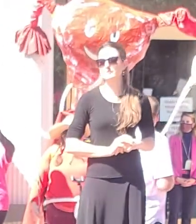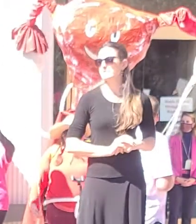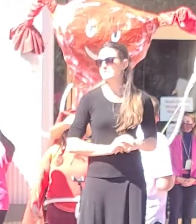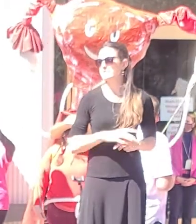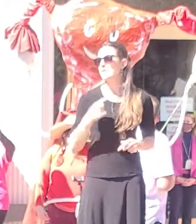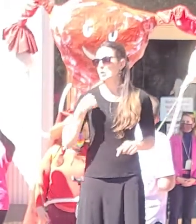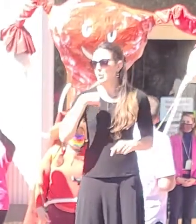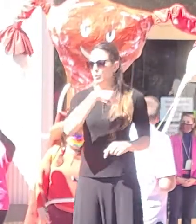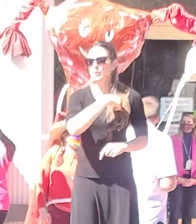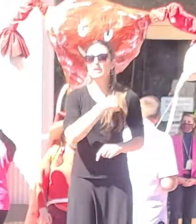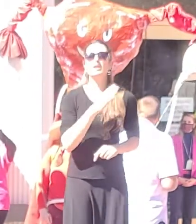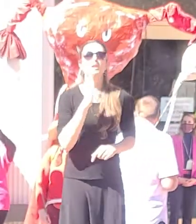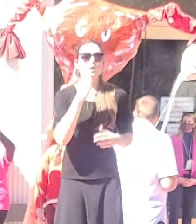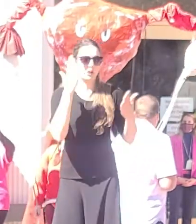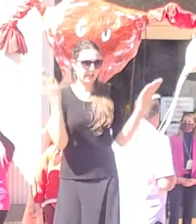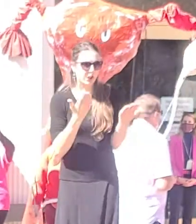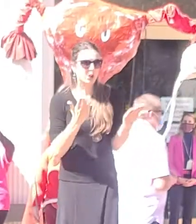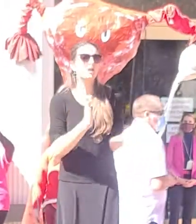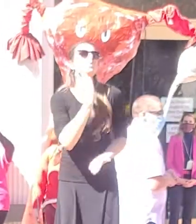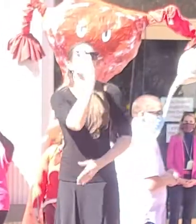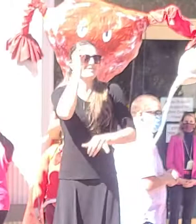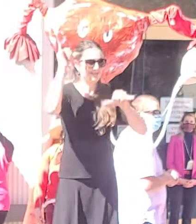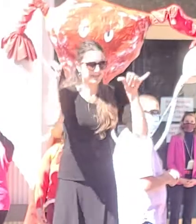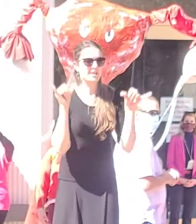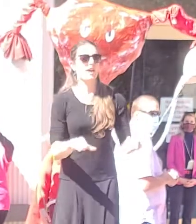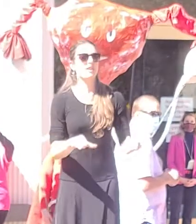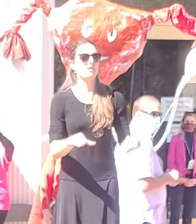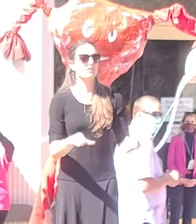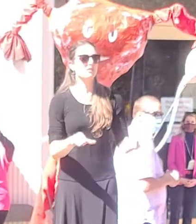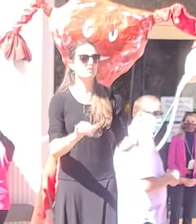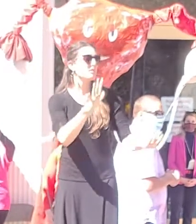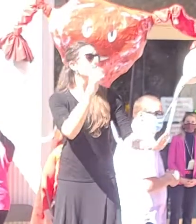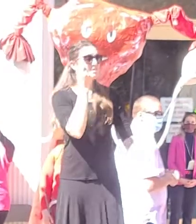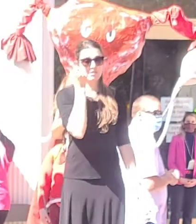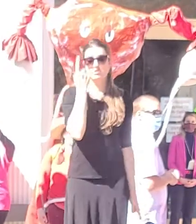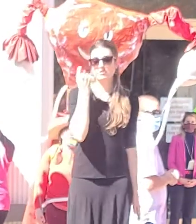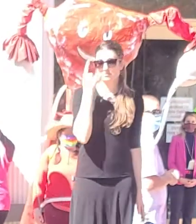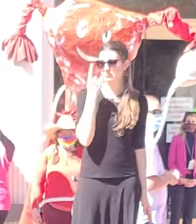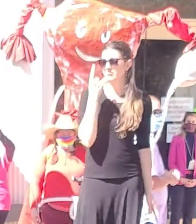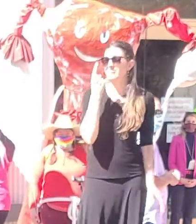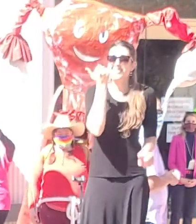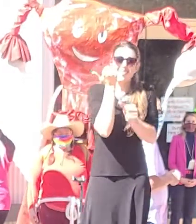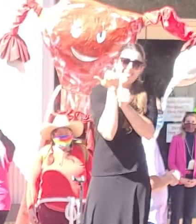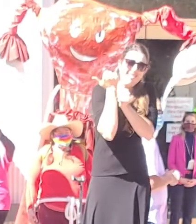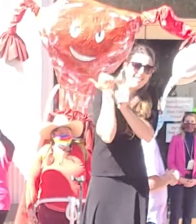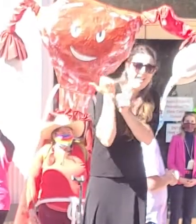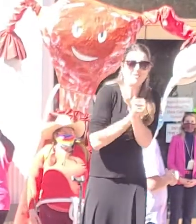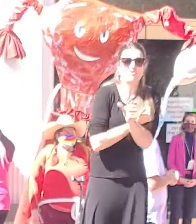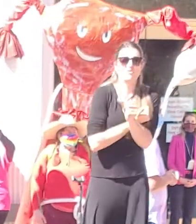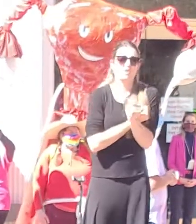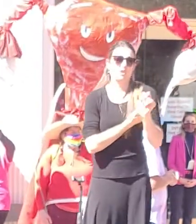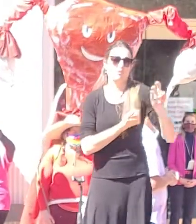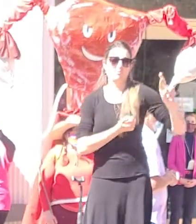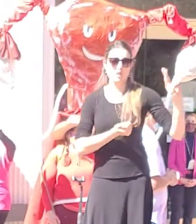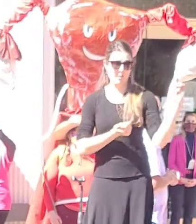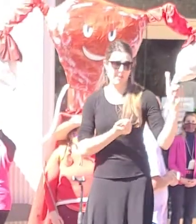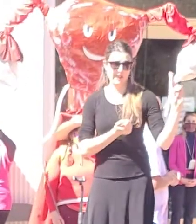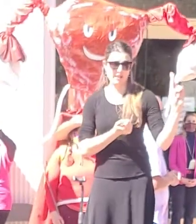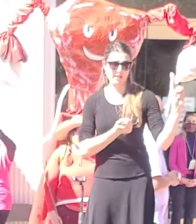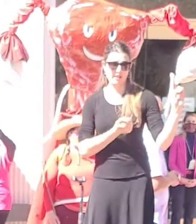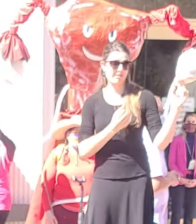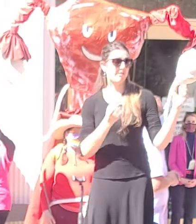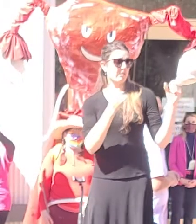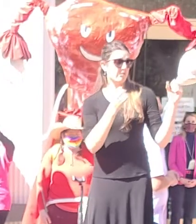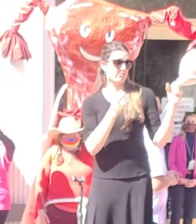We will stay. And make no mistake, every single Republican running against